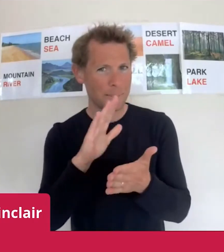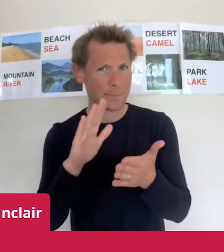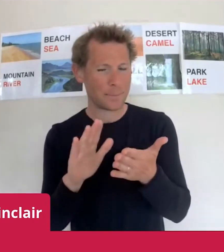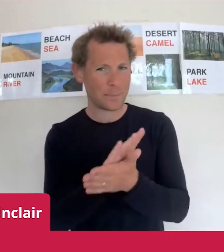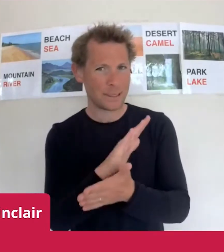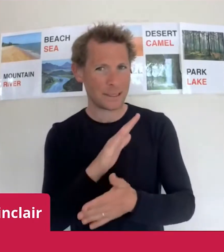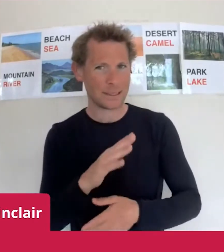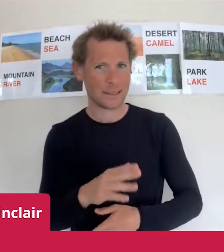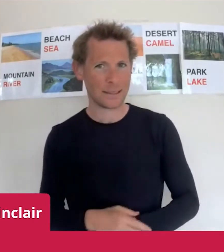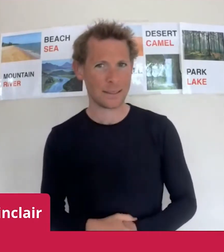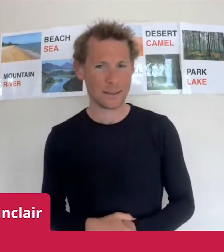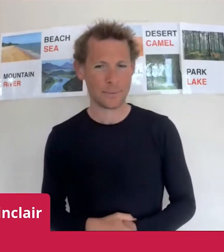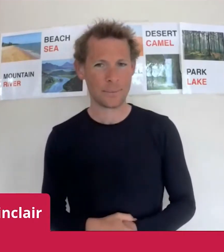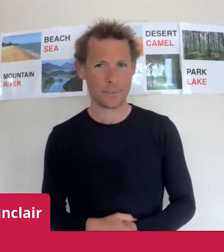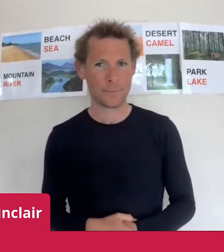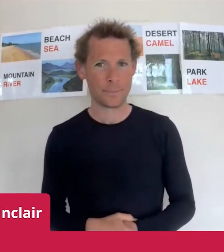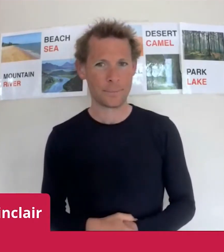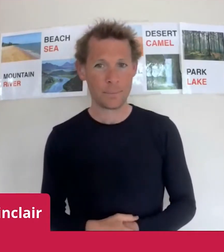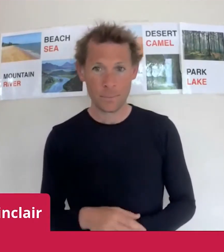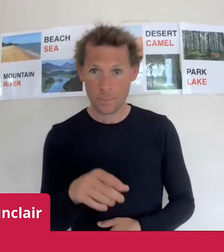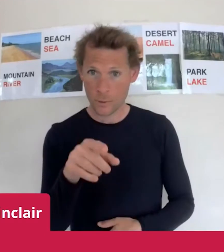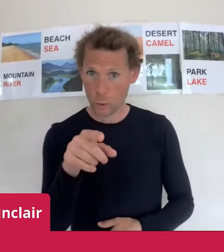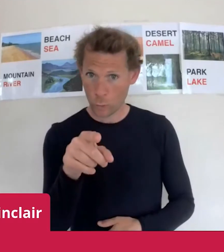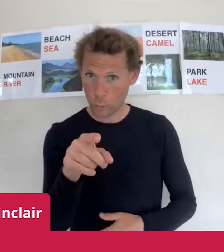So I am happy.